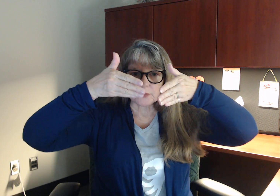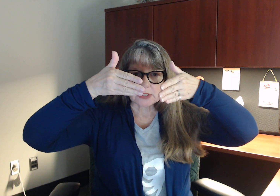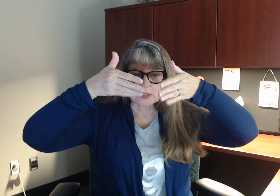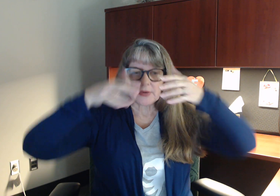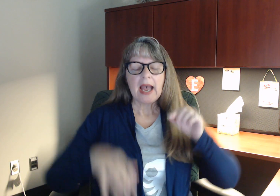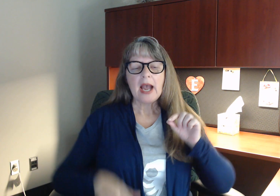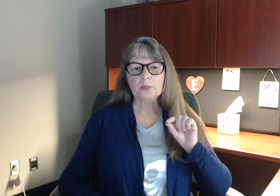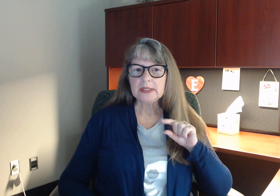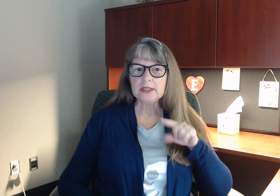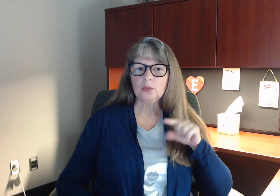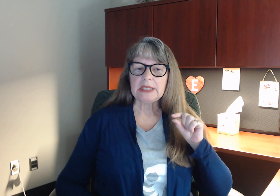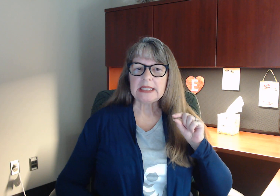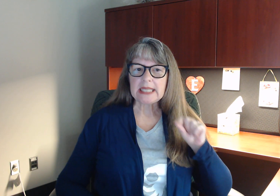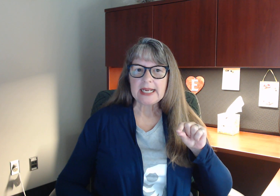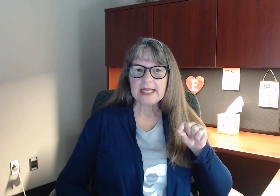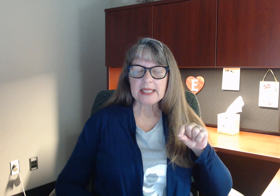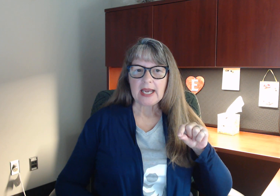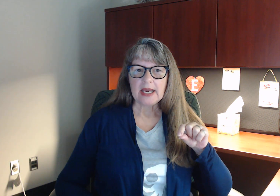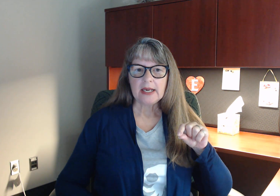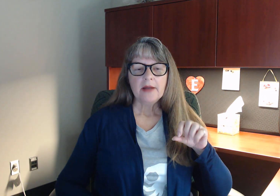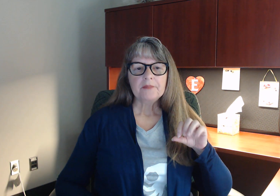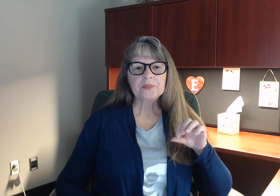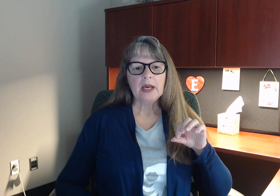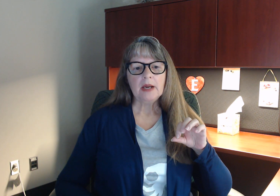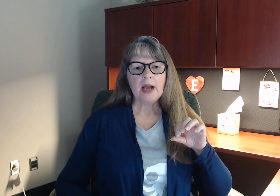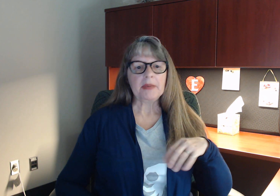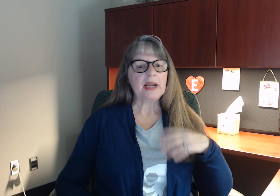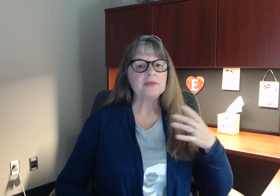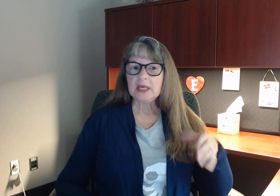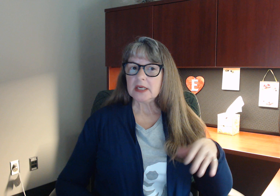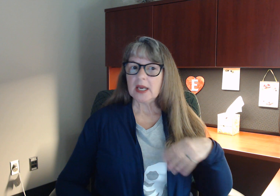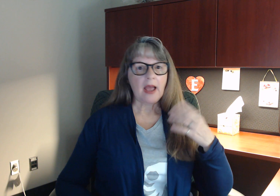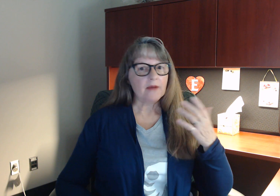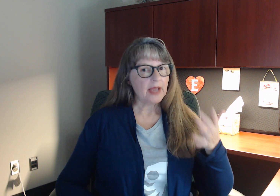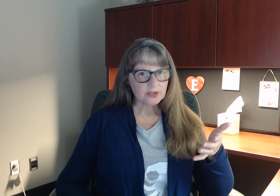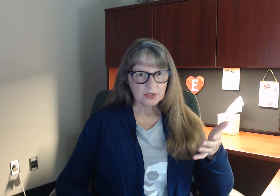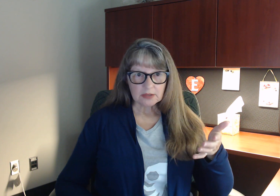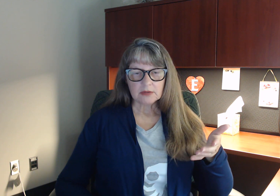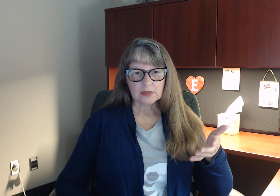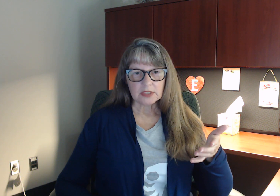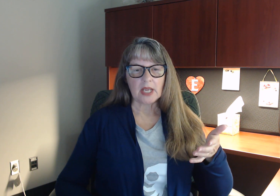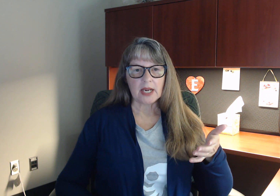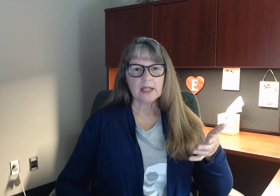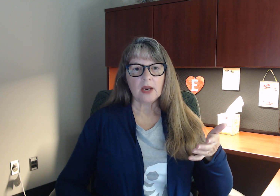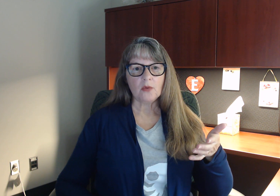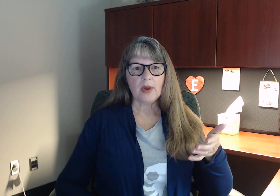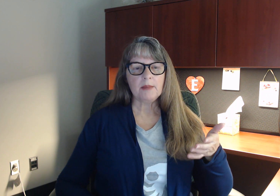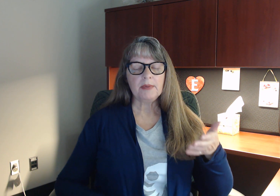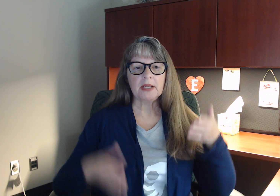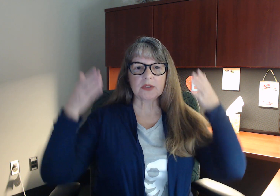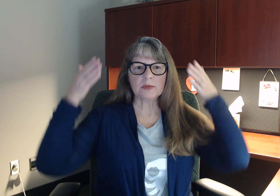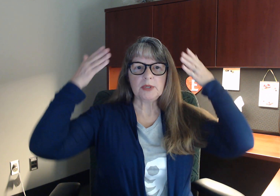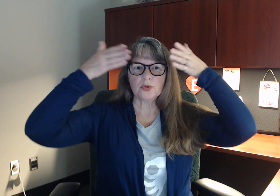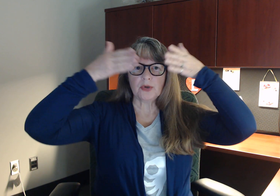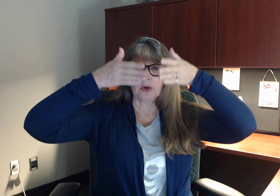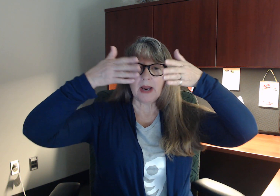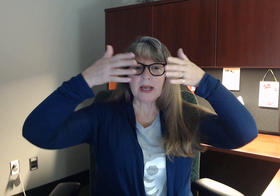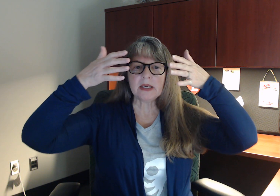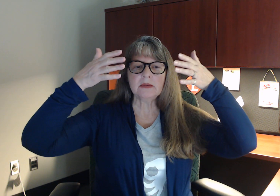conservative. I really don't like that. I've seen it done. I've had to sign it that way because this means you're narrow-minded,